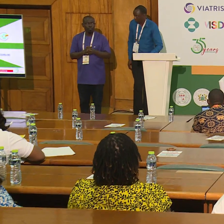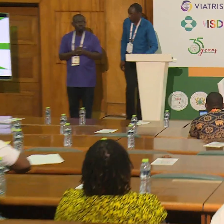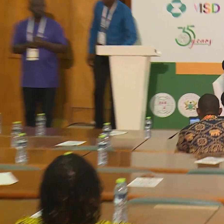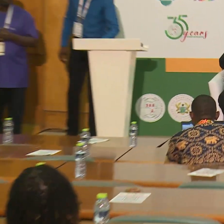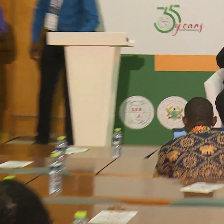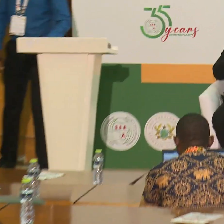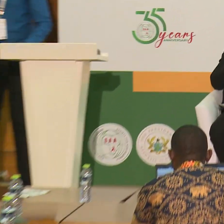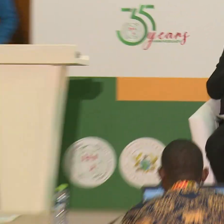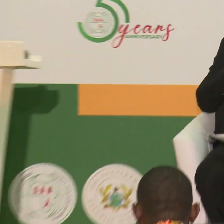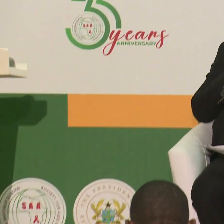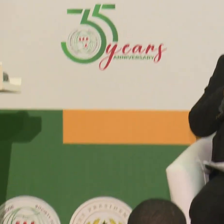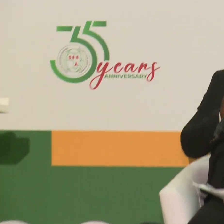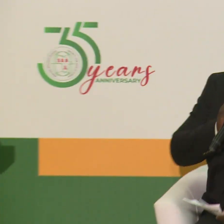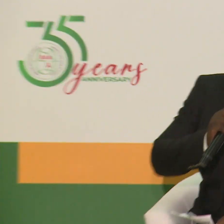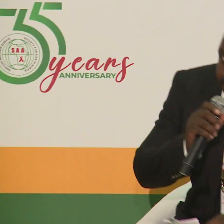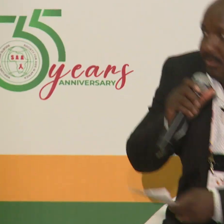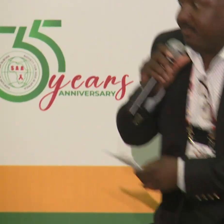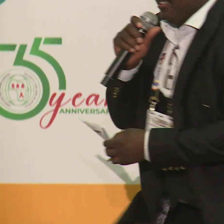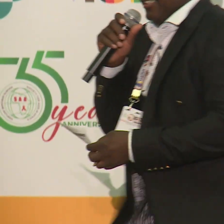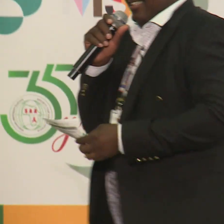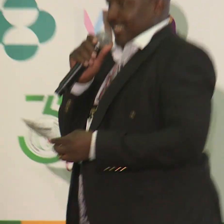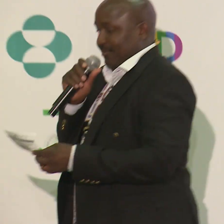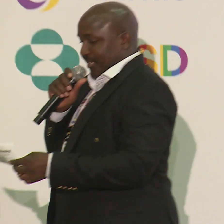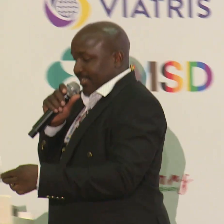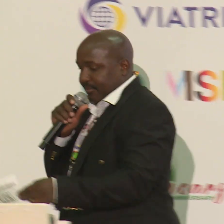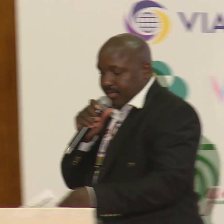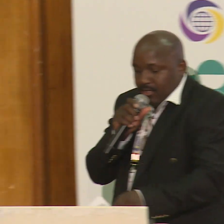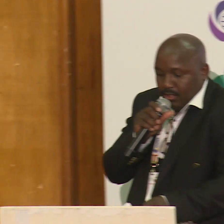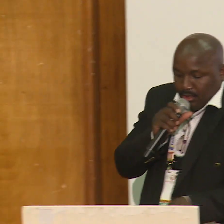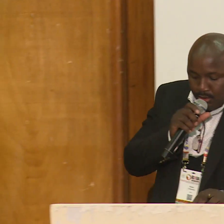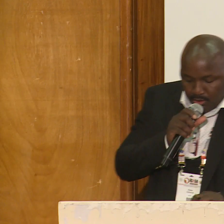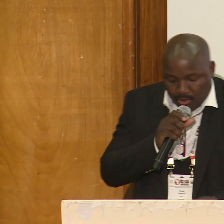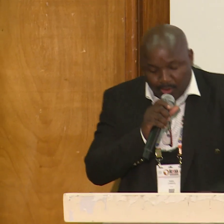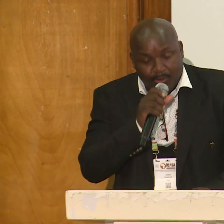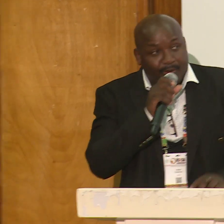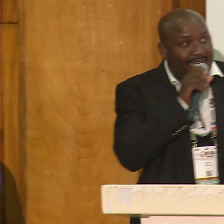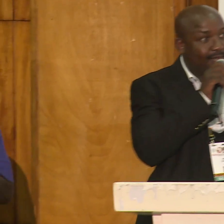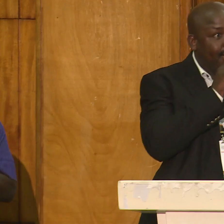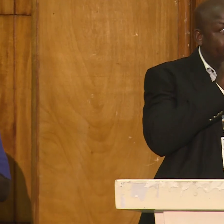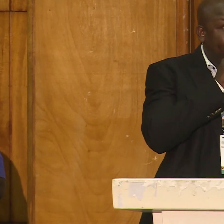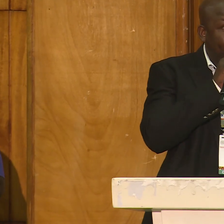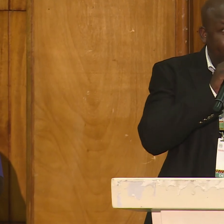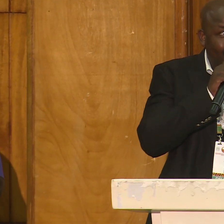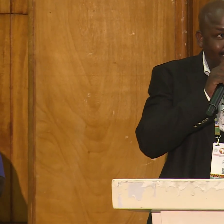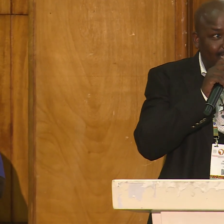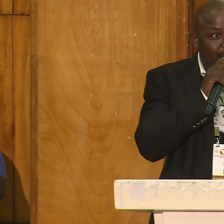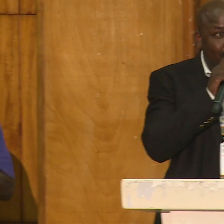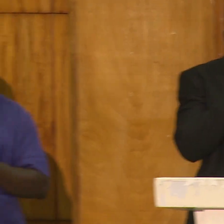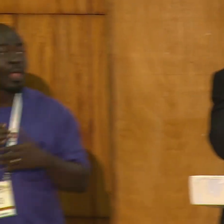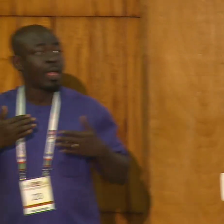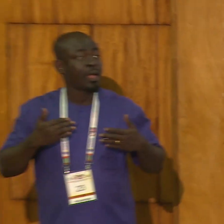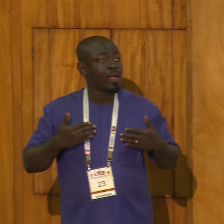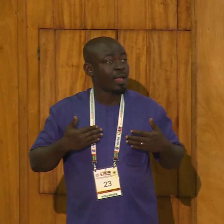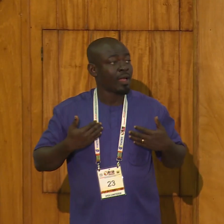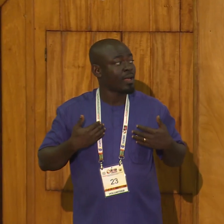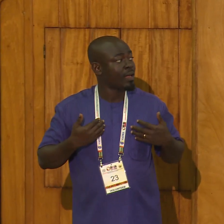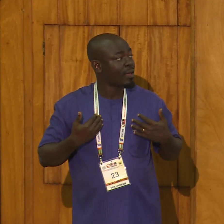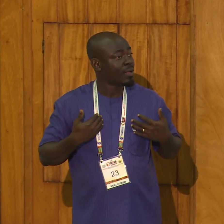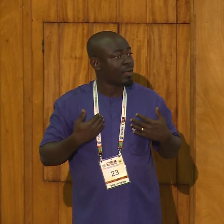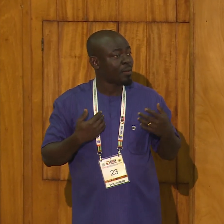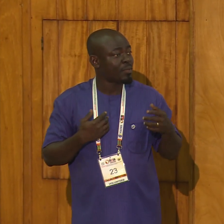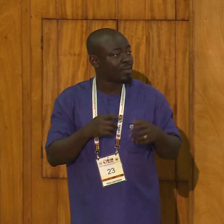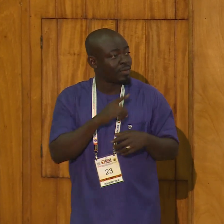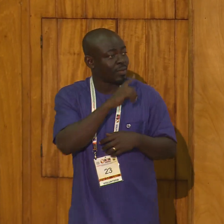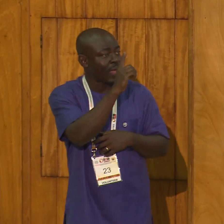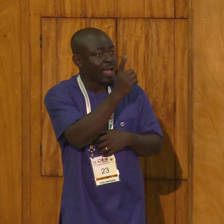Thank you very much. So, let me get up. So, I'm happy that someone picked the age. There was a question